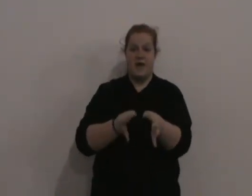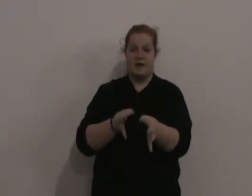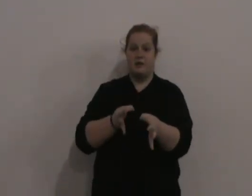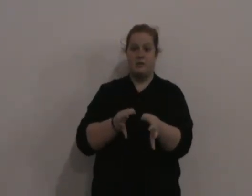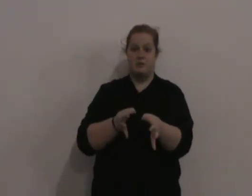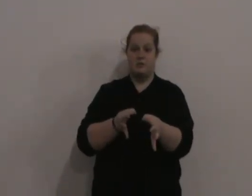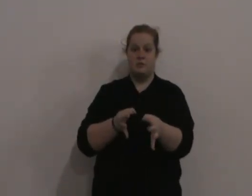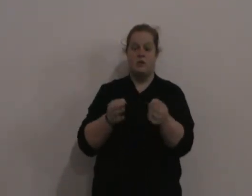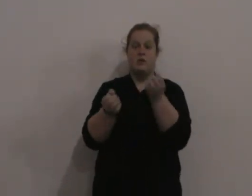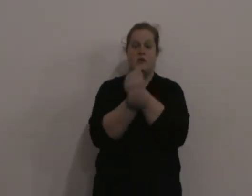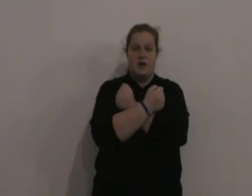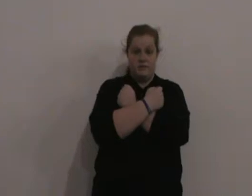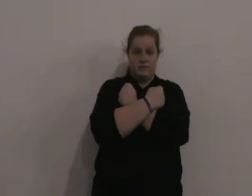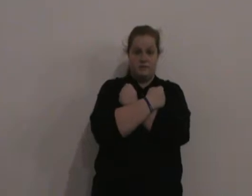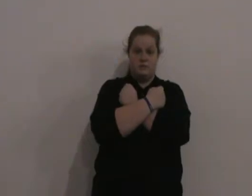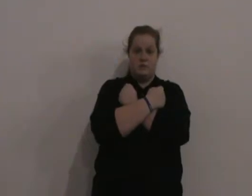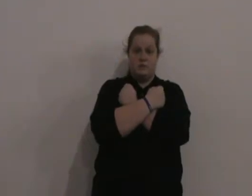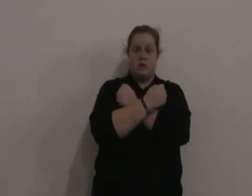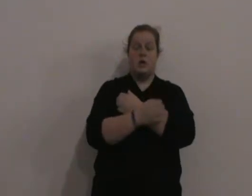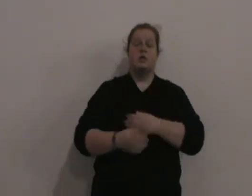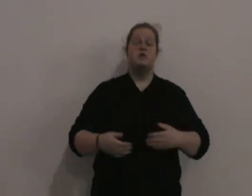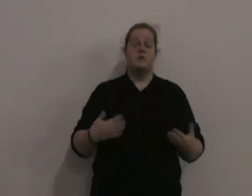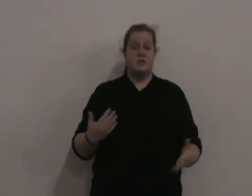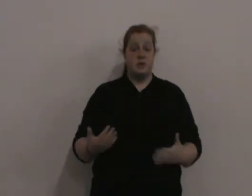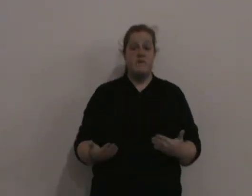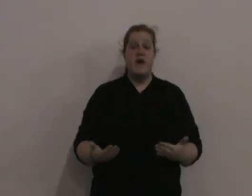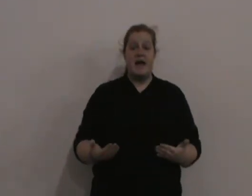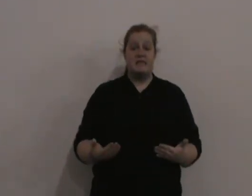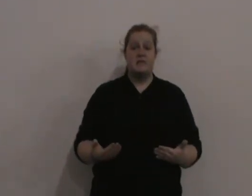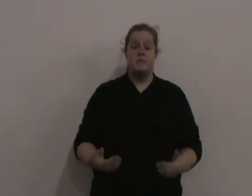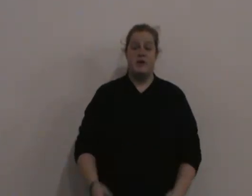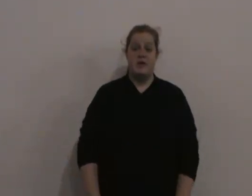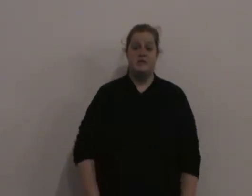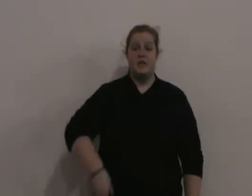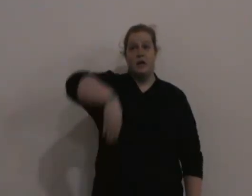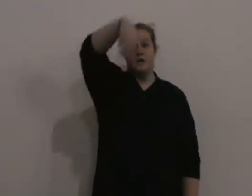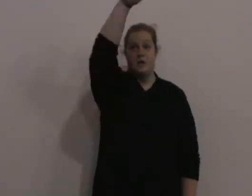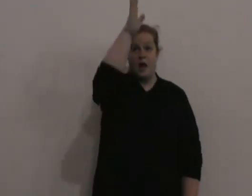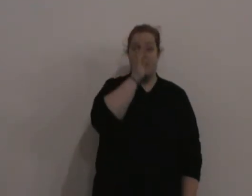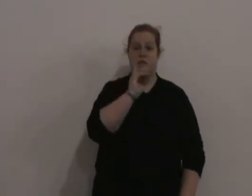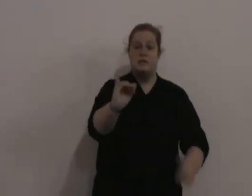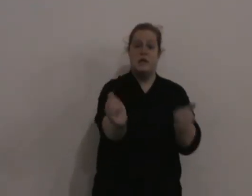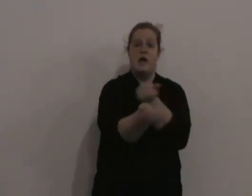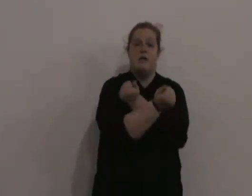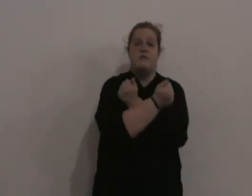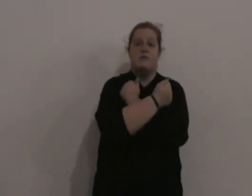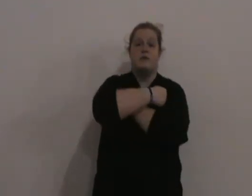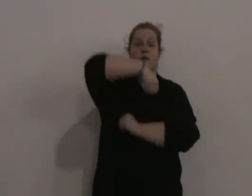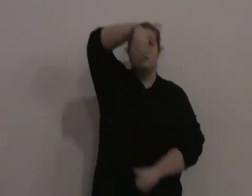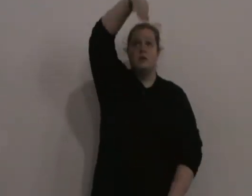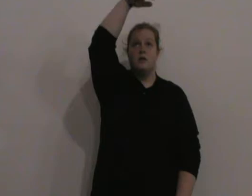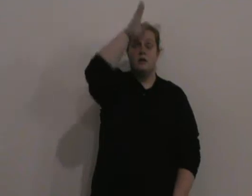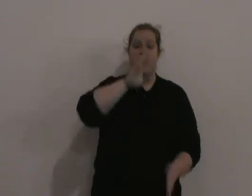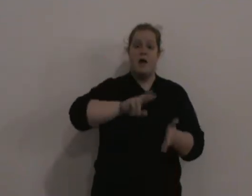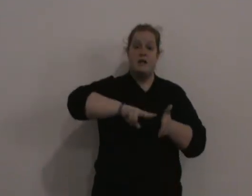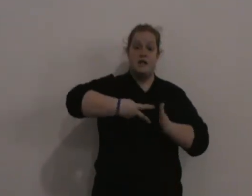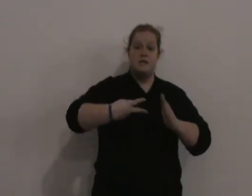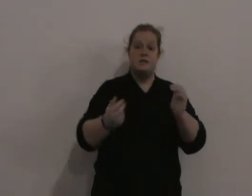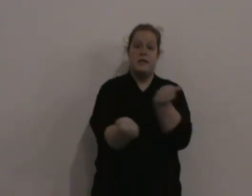back. Love. So it's a little fast, but it's God is love. God is